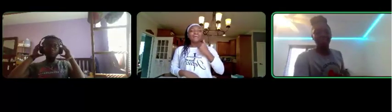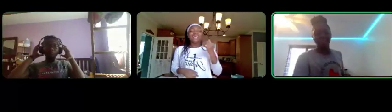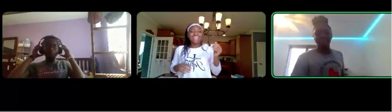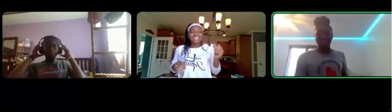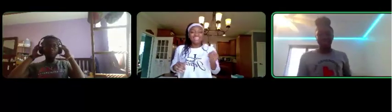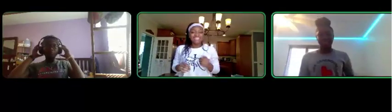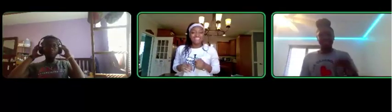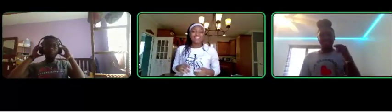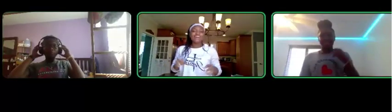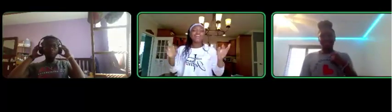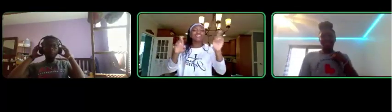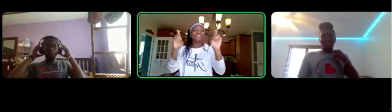That doesn't work. Okay, ready?